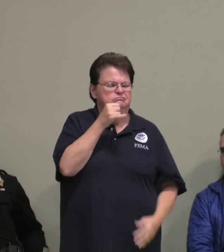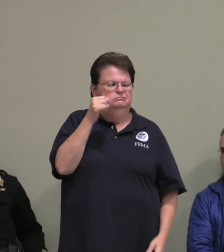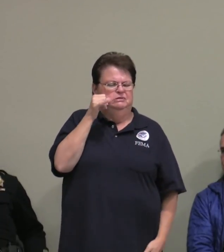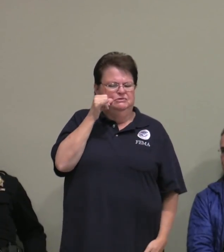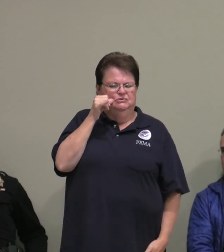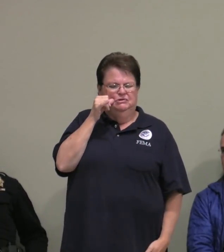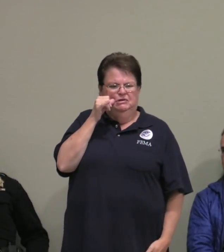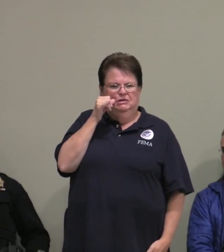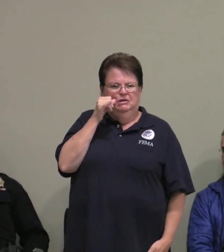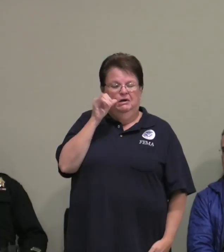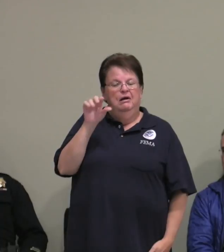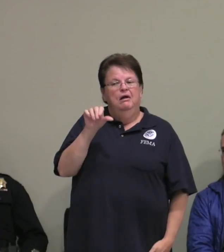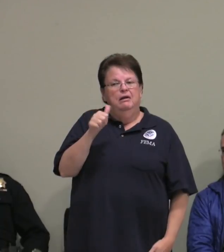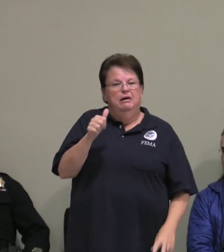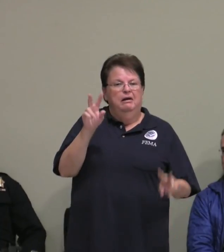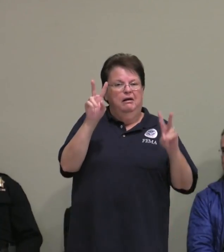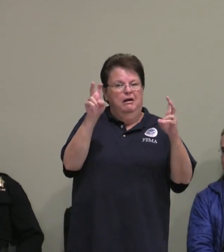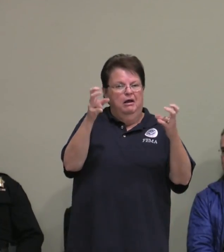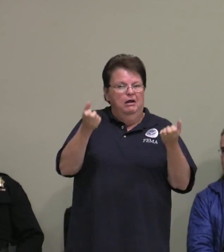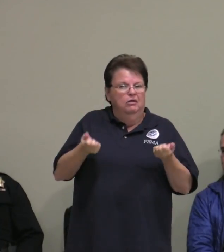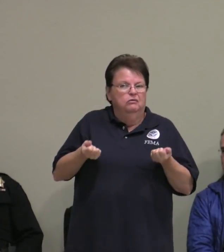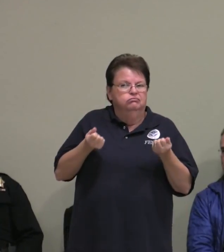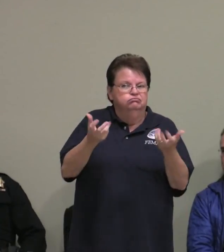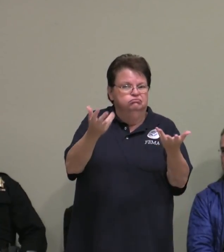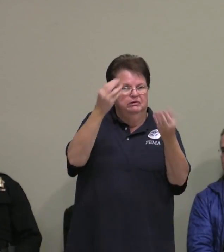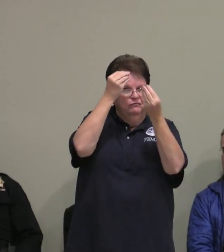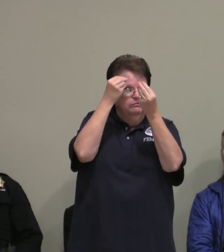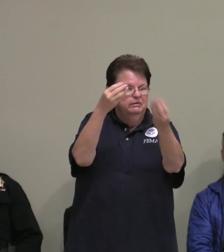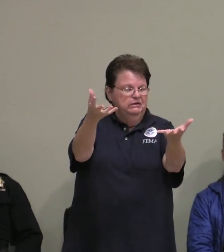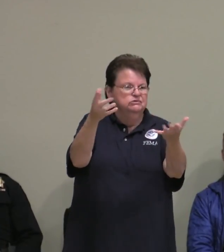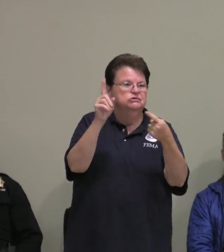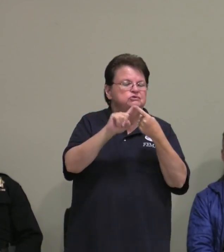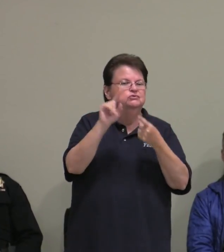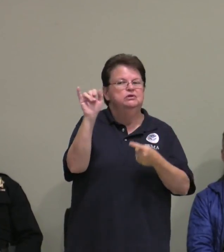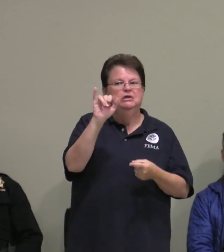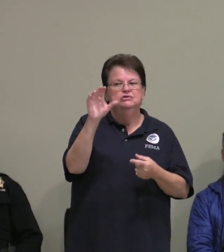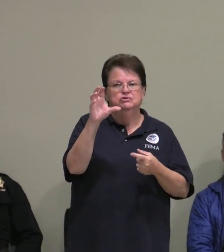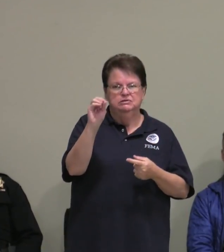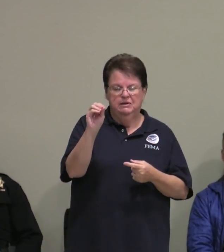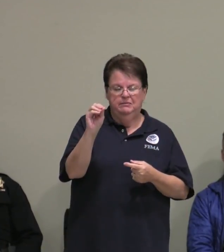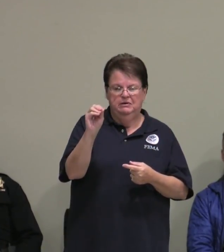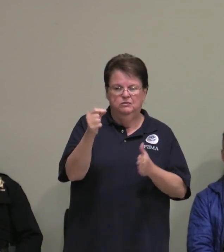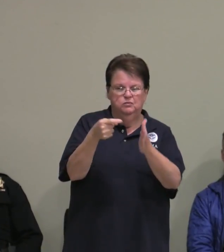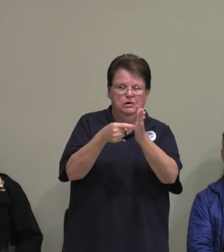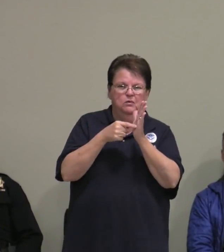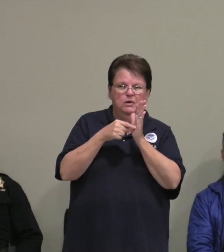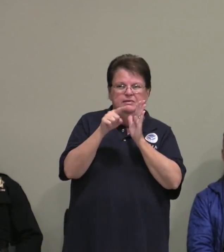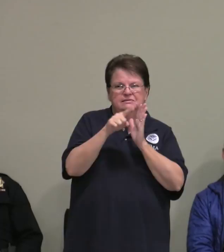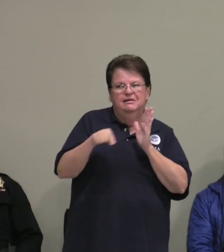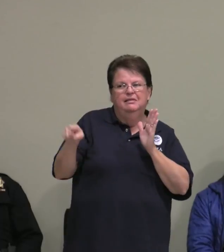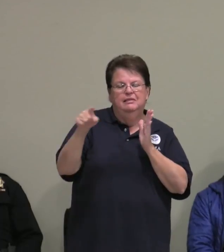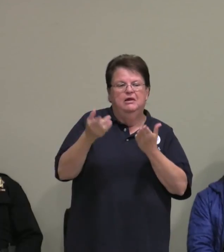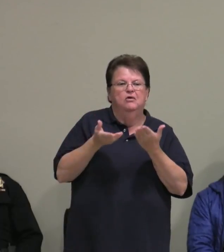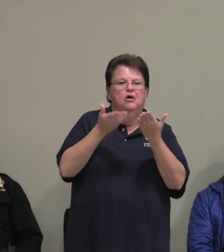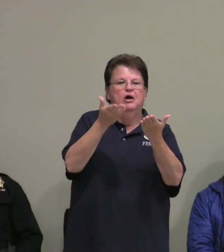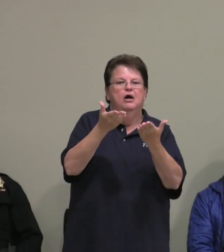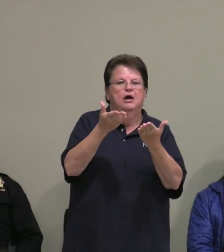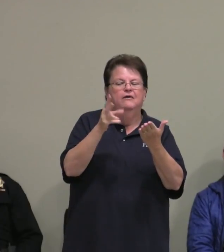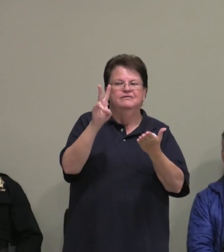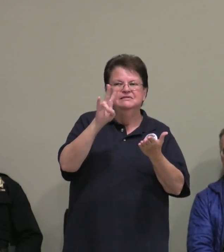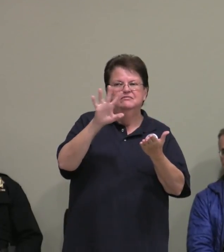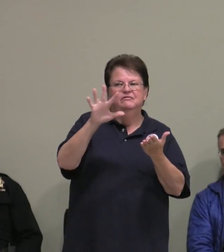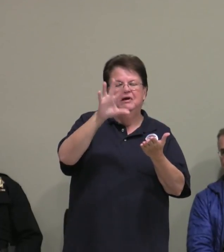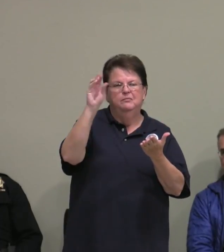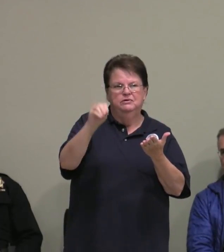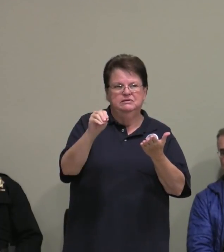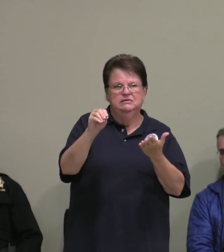we issued an additional notice to insurance companies requesting that they offer at least 75